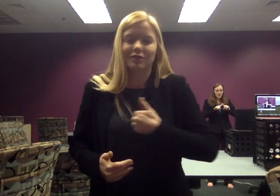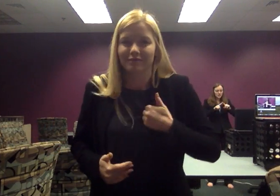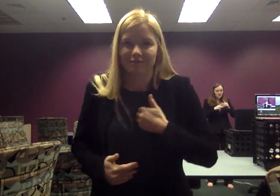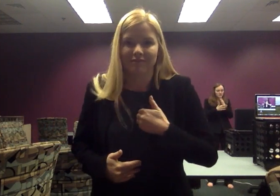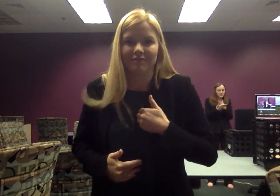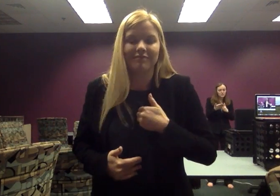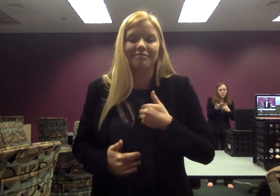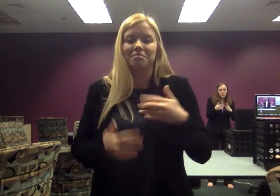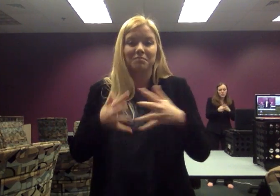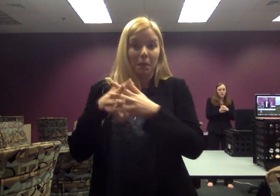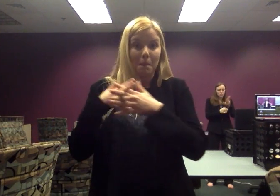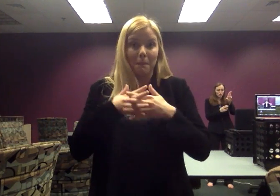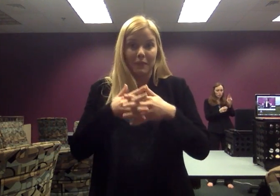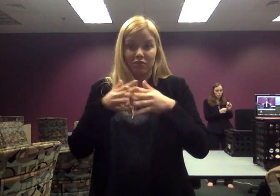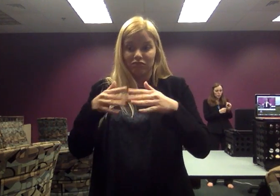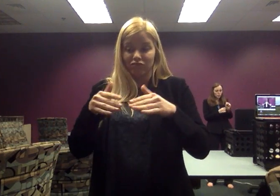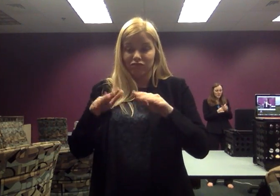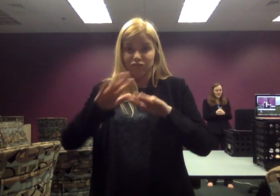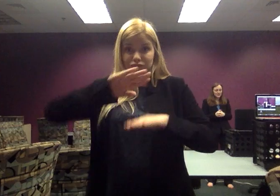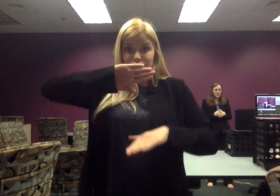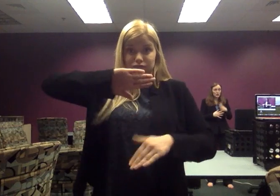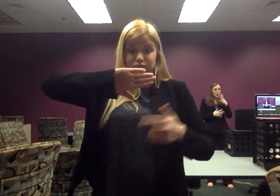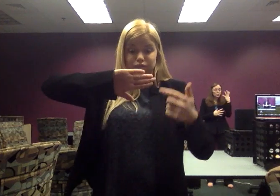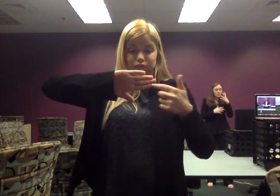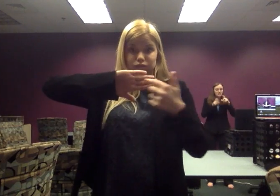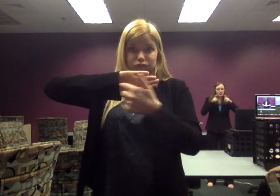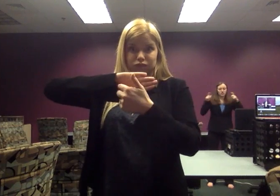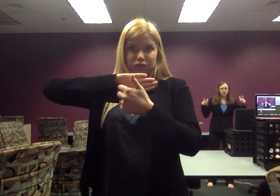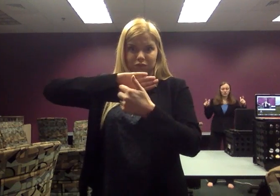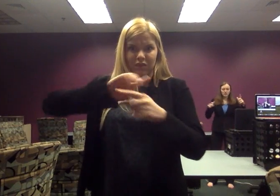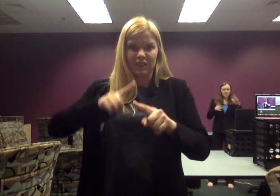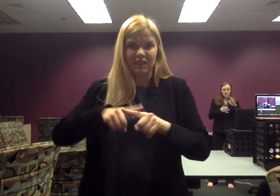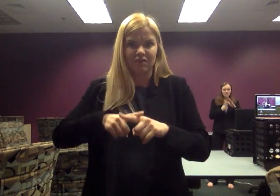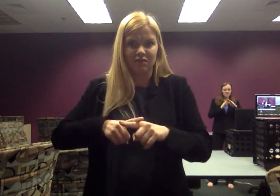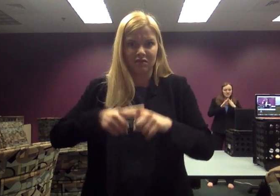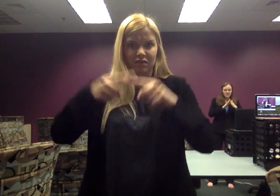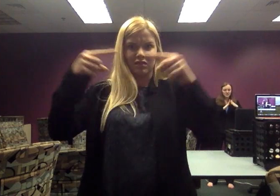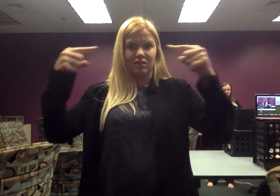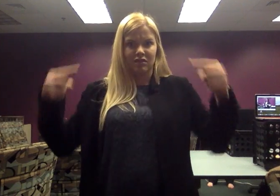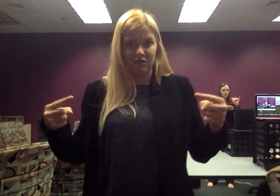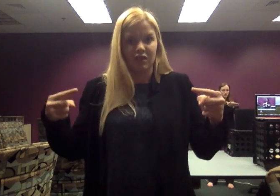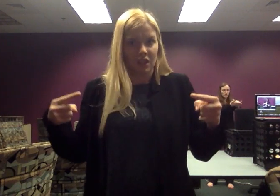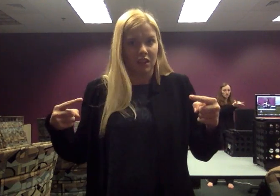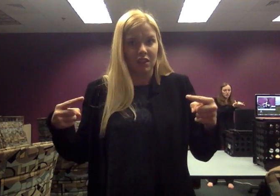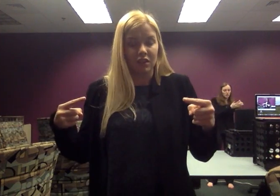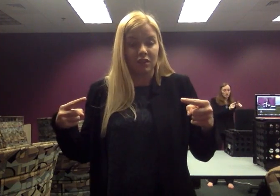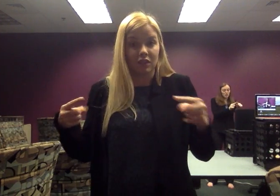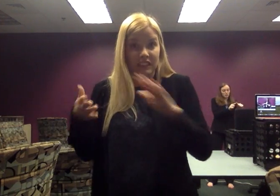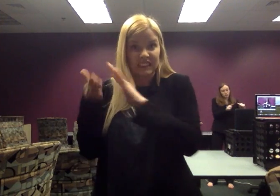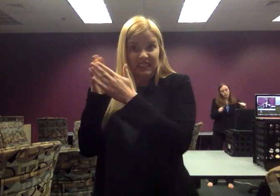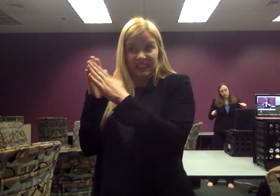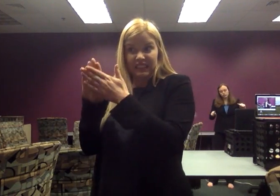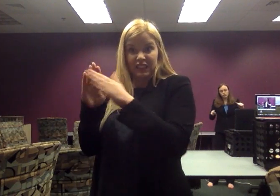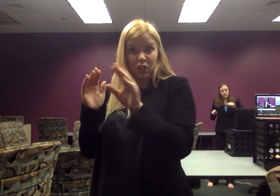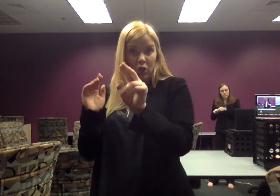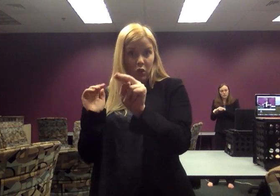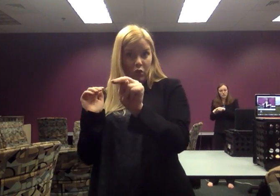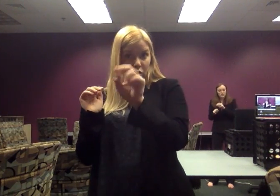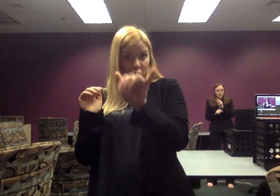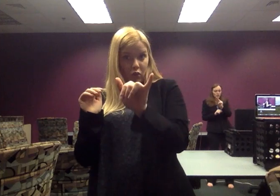A crazy big city like New York. And then, when she went to New Mexico, she lived out in the desert. And she loved them